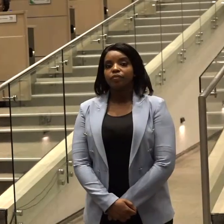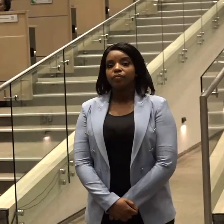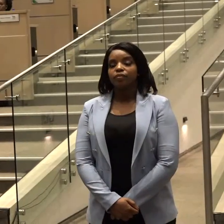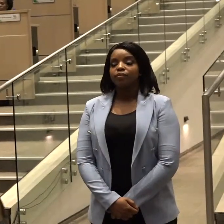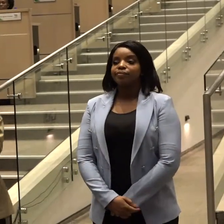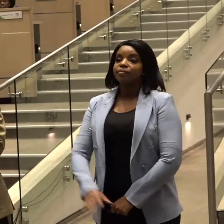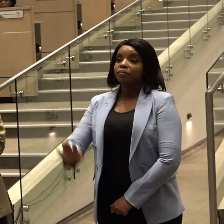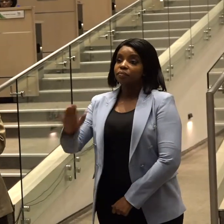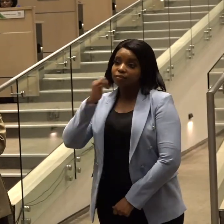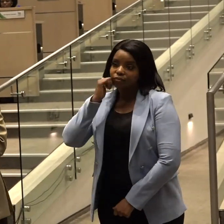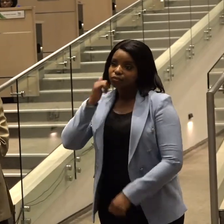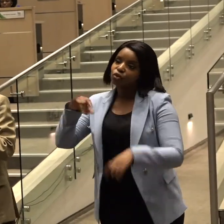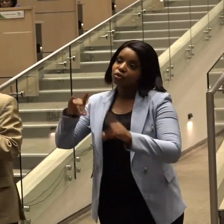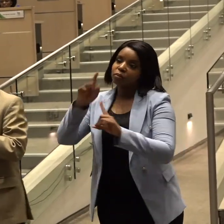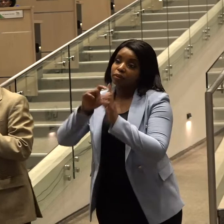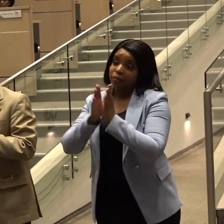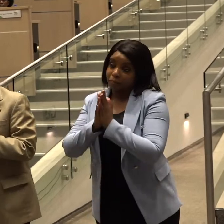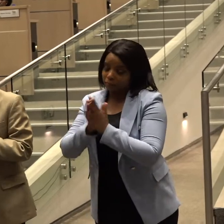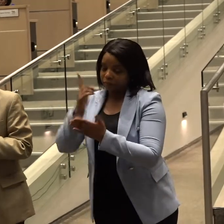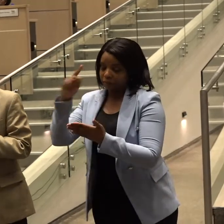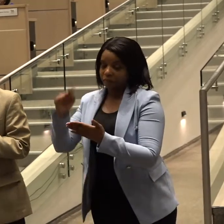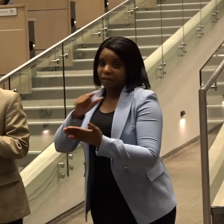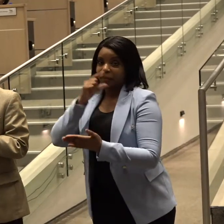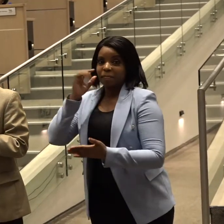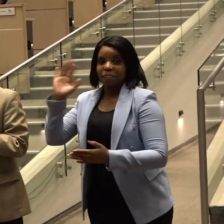sorry I was just verifying